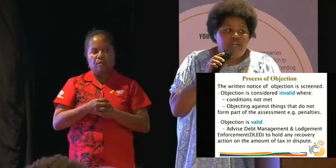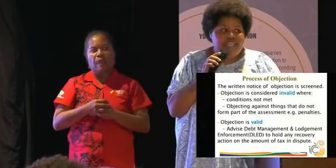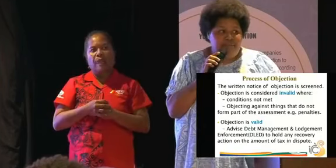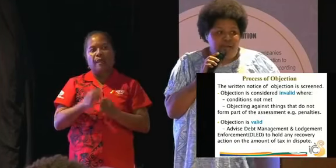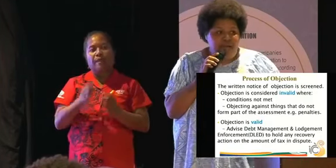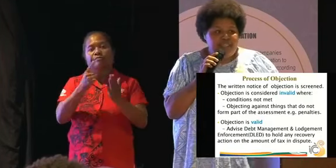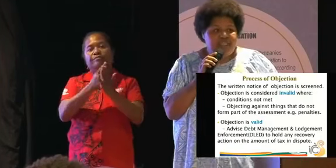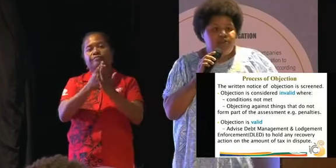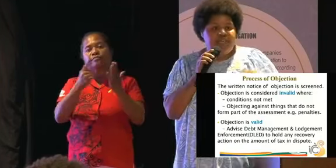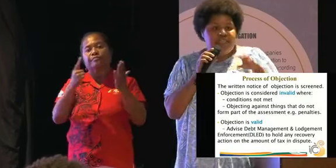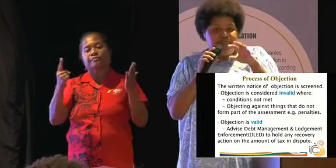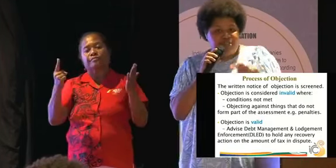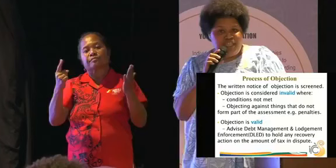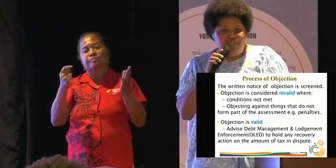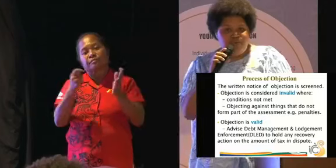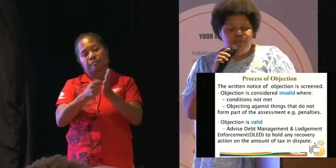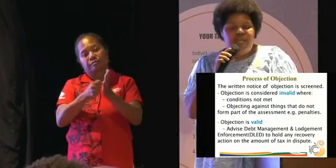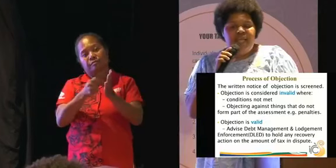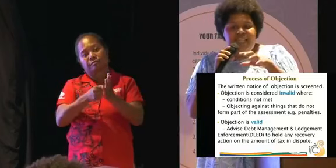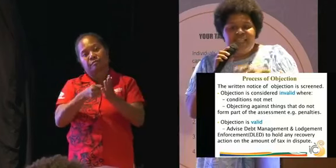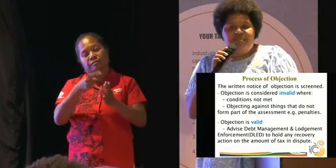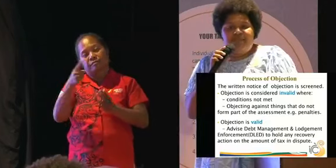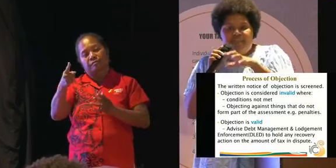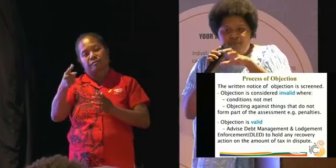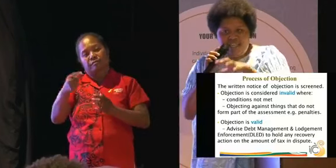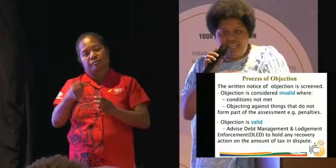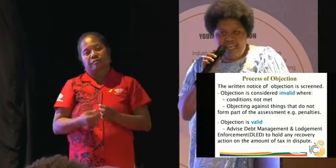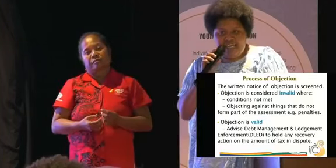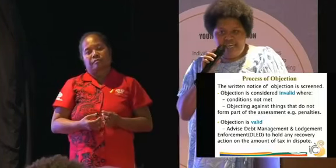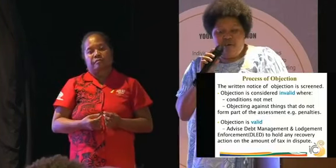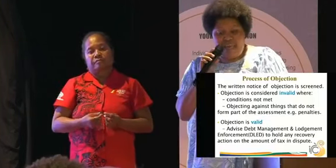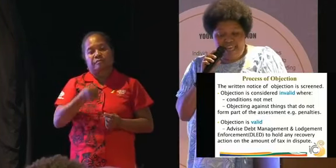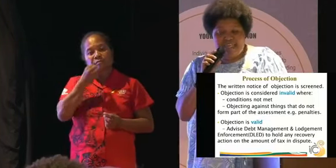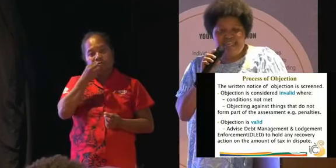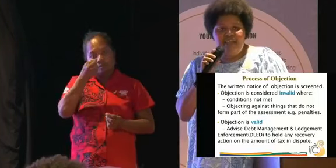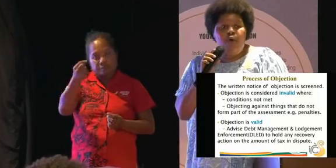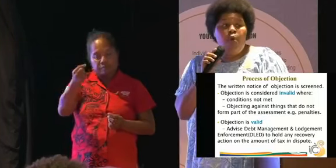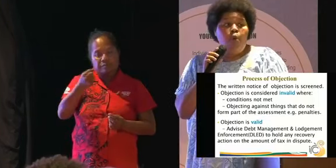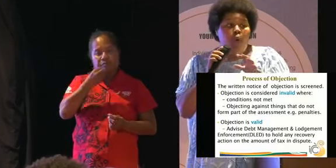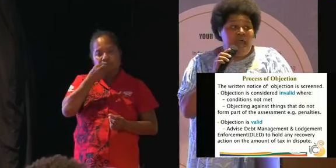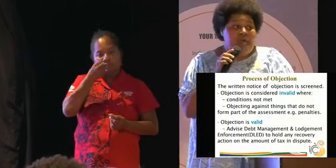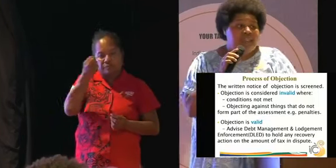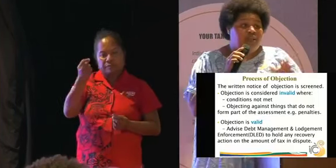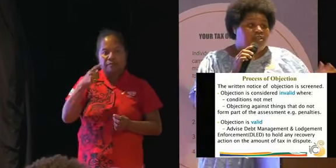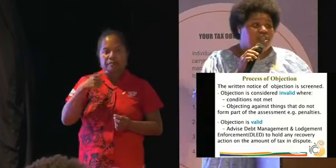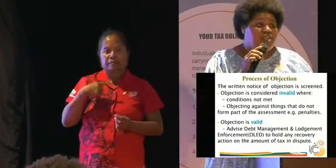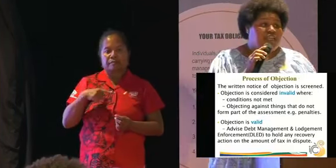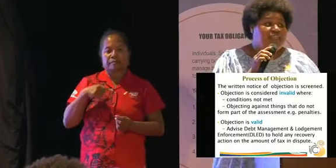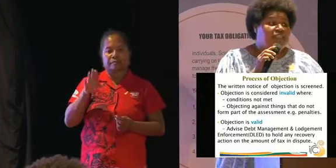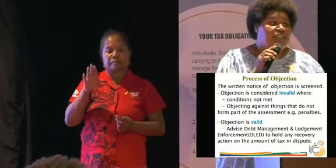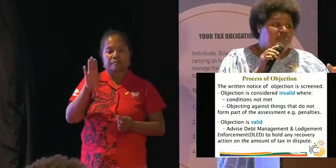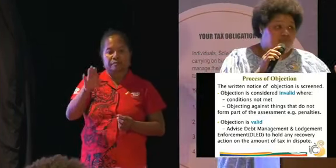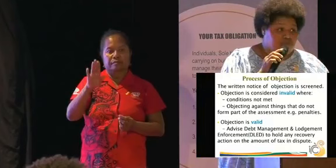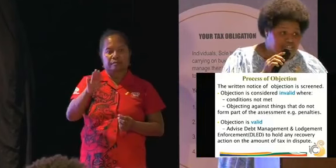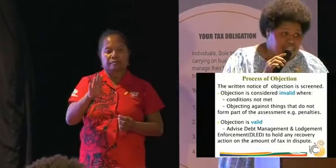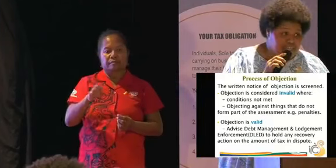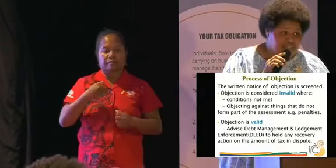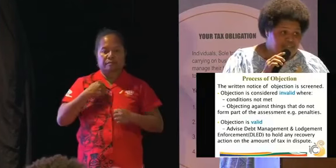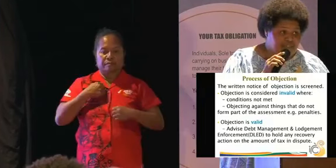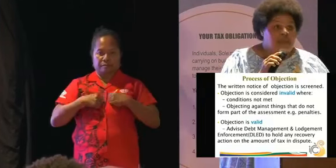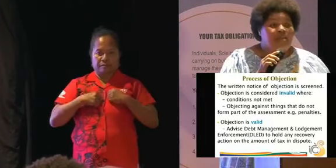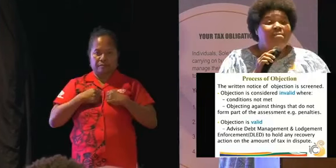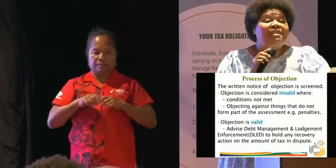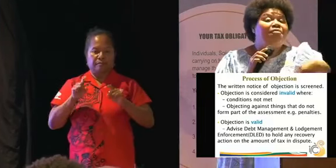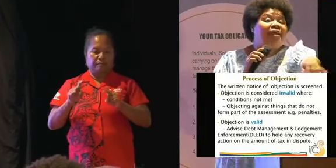are only the amount that you are disputing to, that's being withheld or held while the objection is in